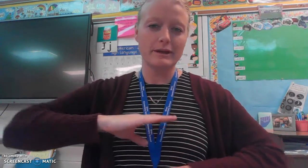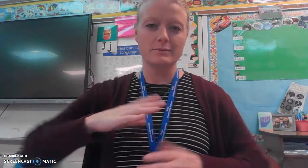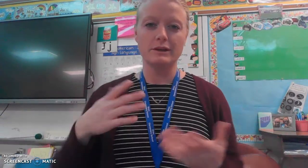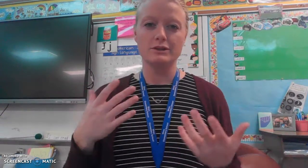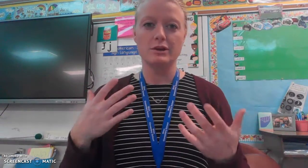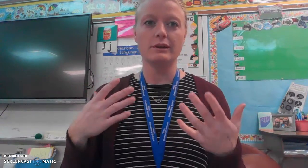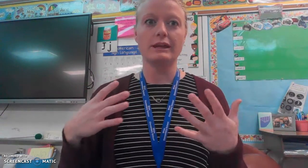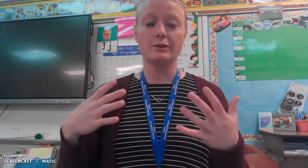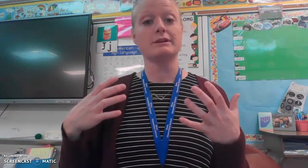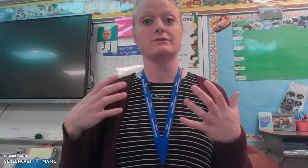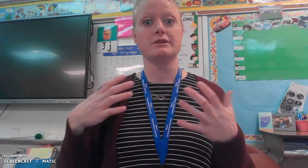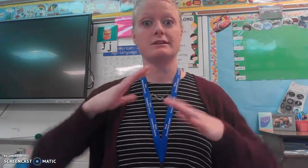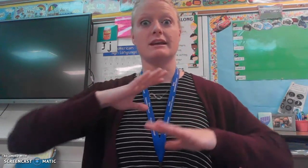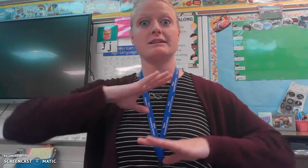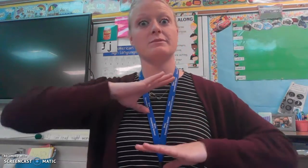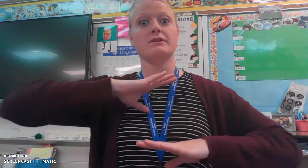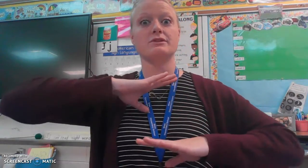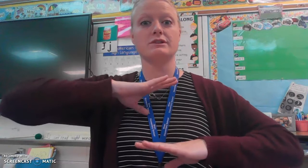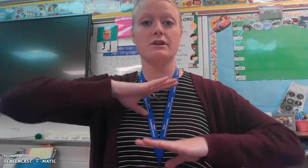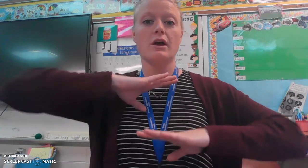best way to show like your muscles aren't tense, but they're just